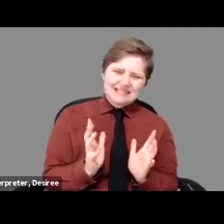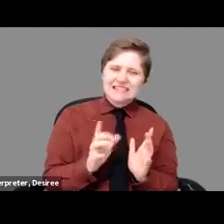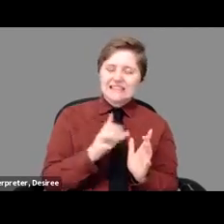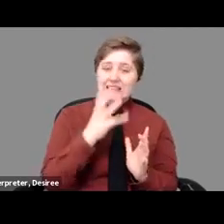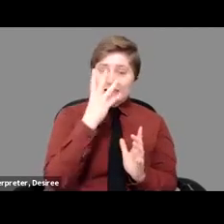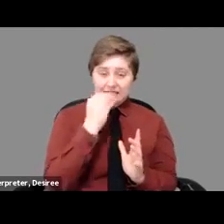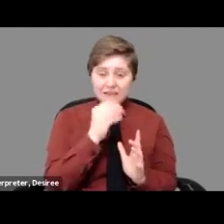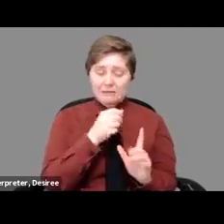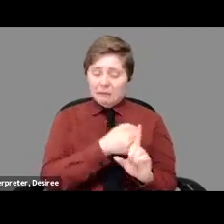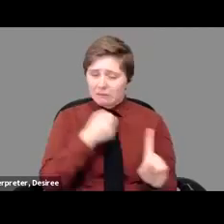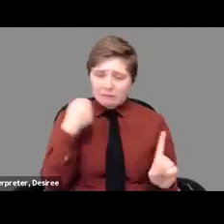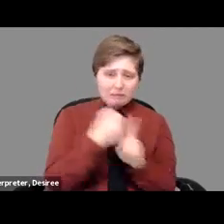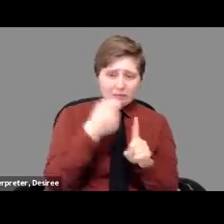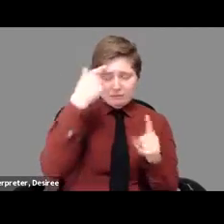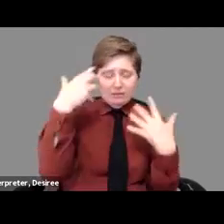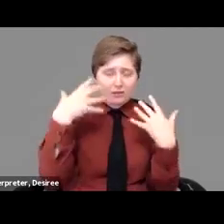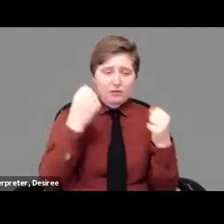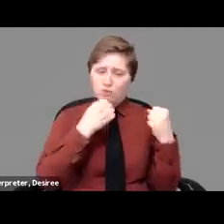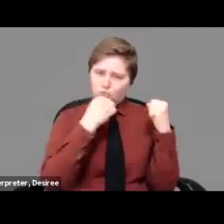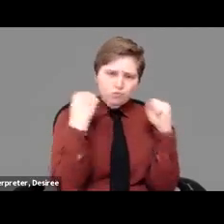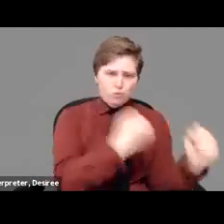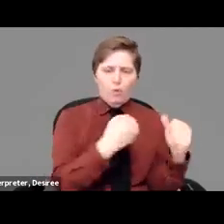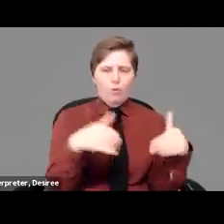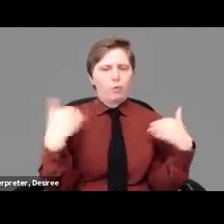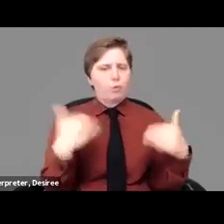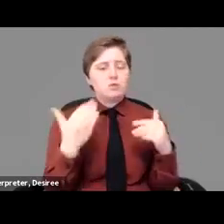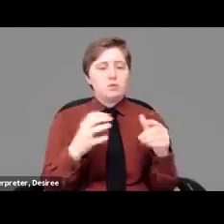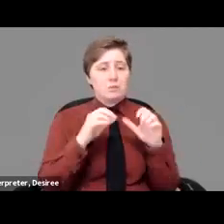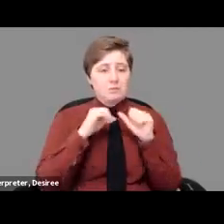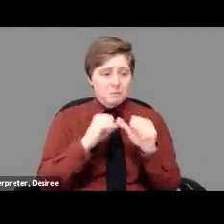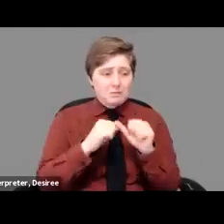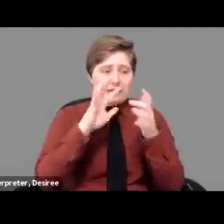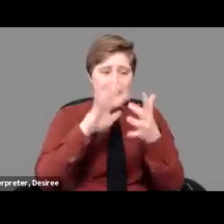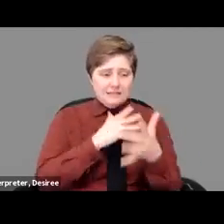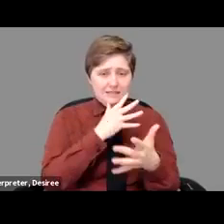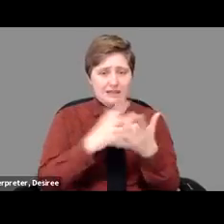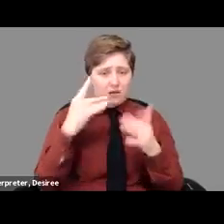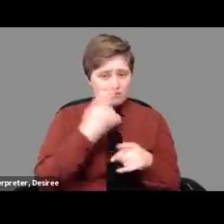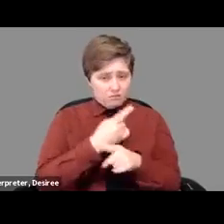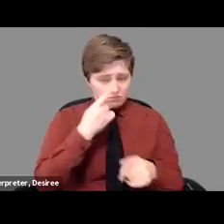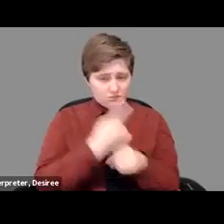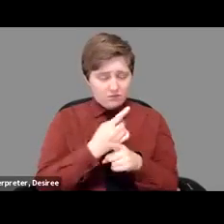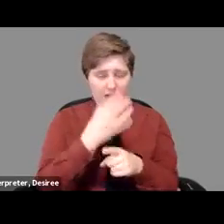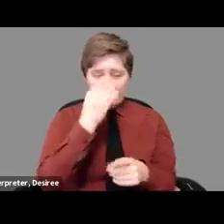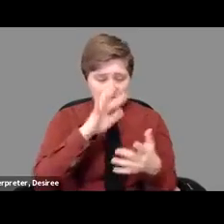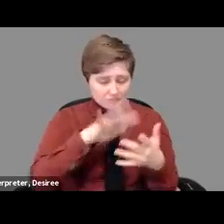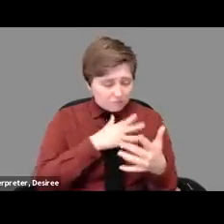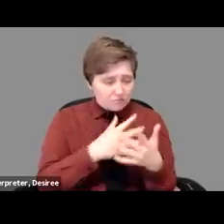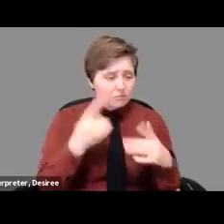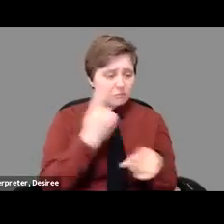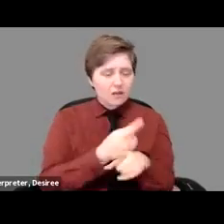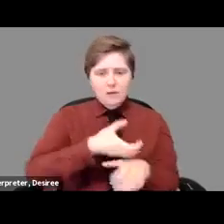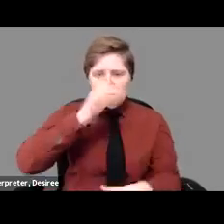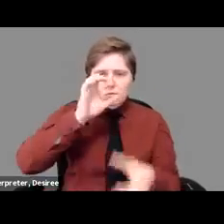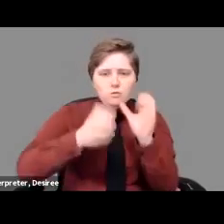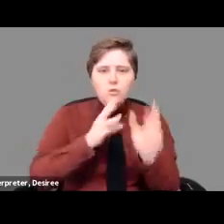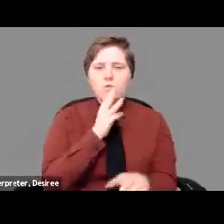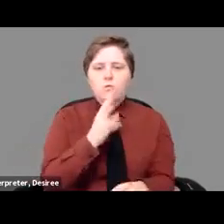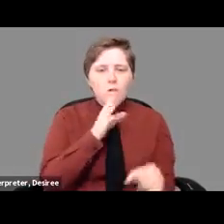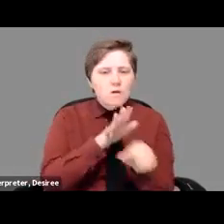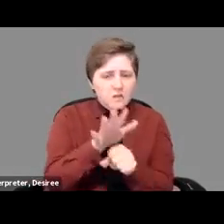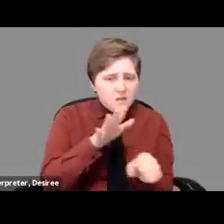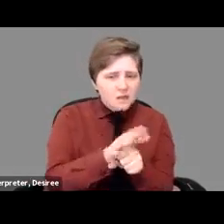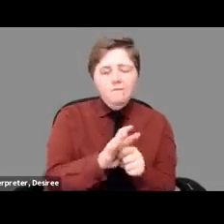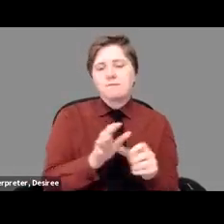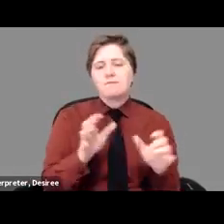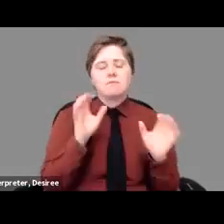really impacts our mental health. So keeping that schedule, that appropriate sleep schedule, and staying hydrated are really great things